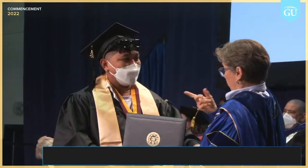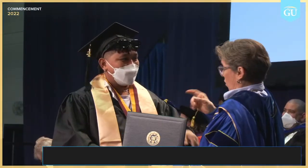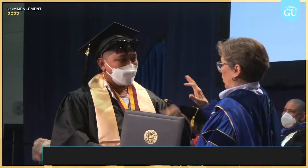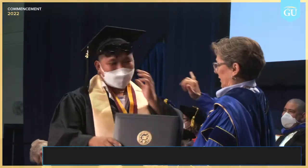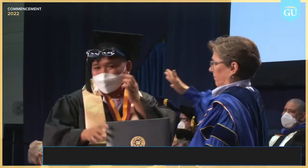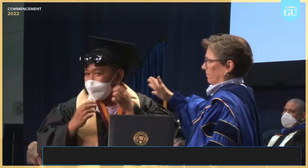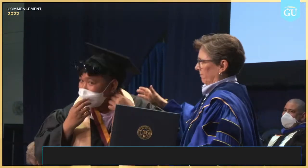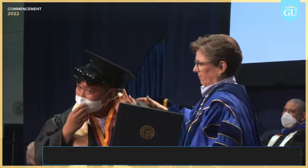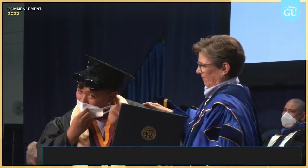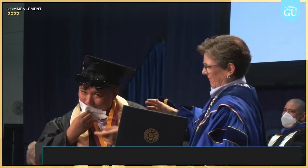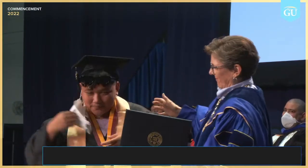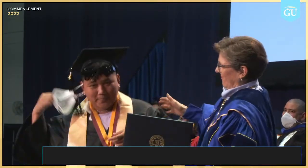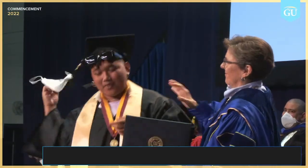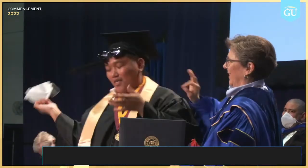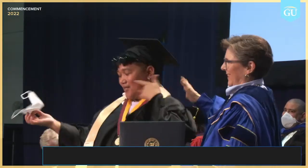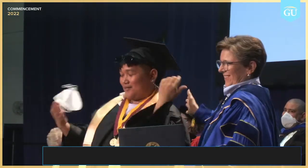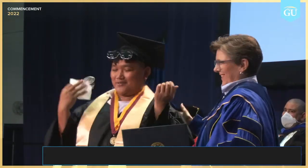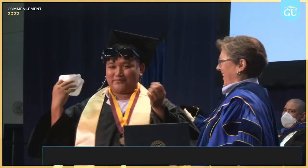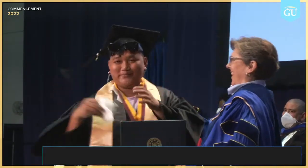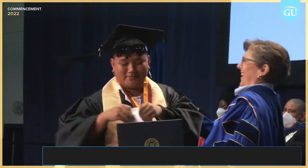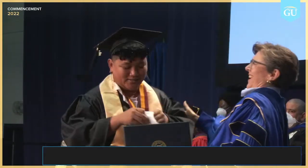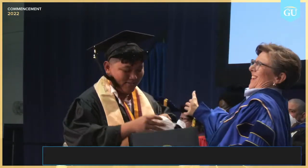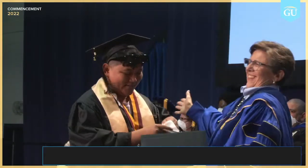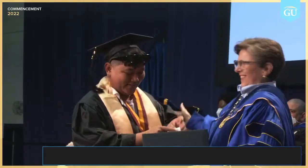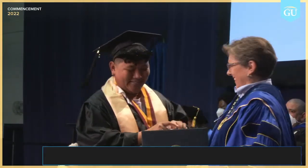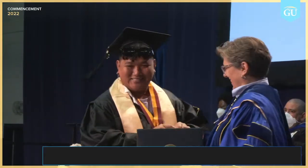Delia Dortch, Bachelor of Arts.